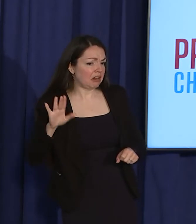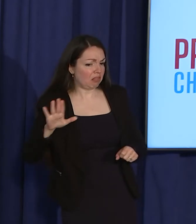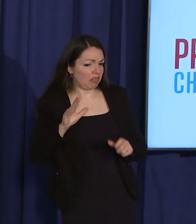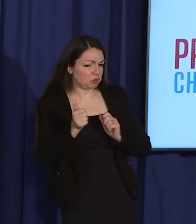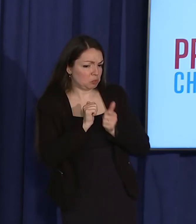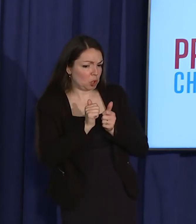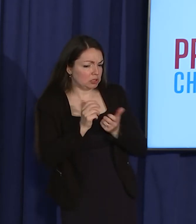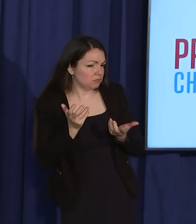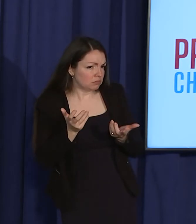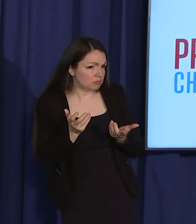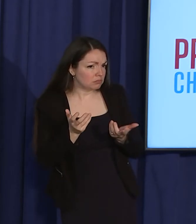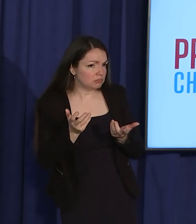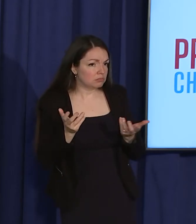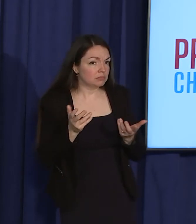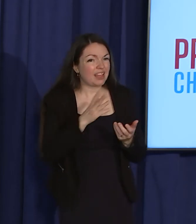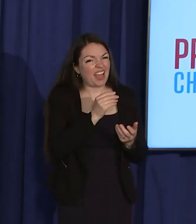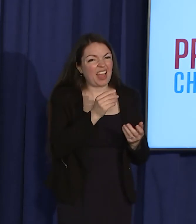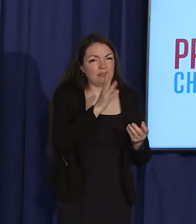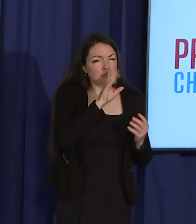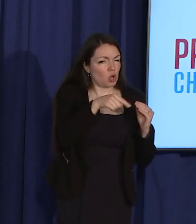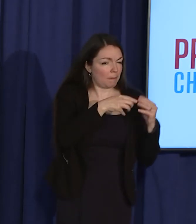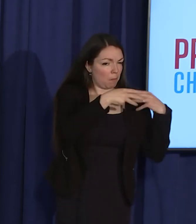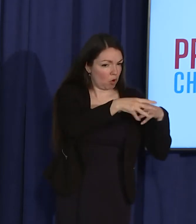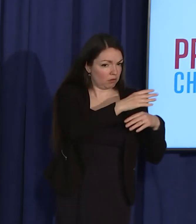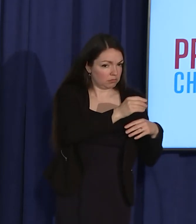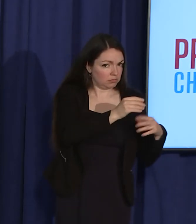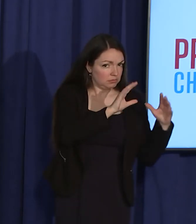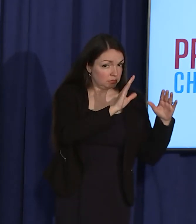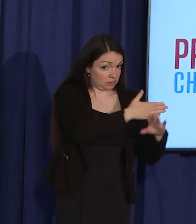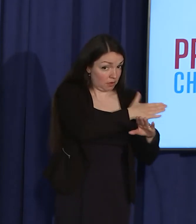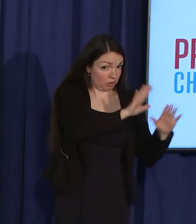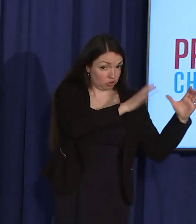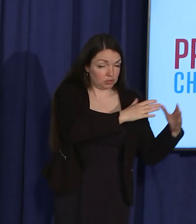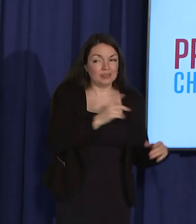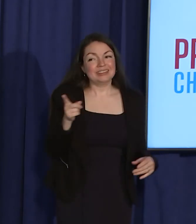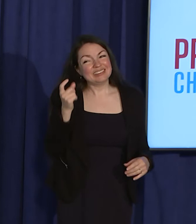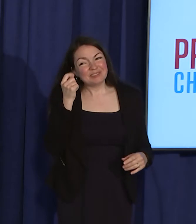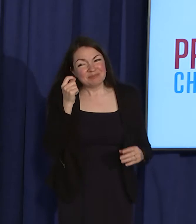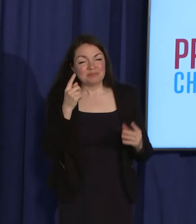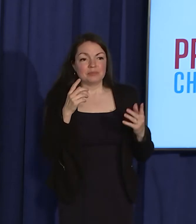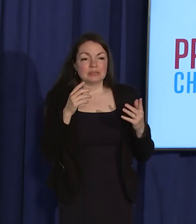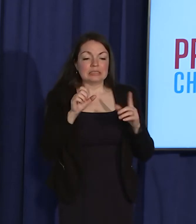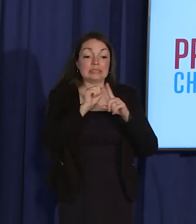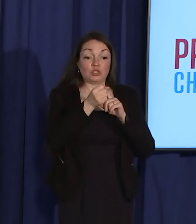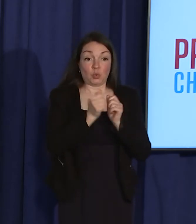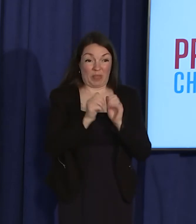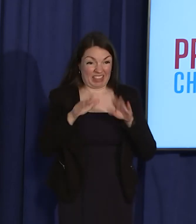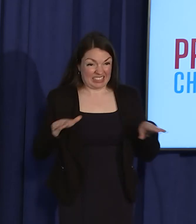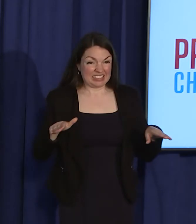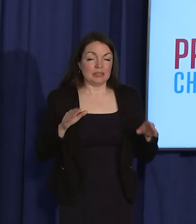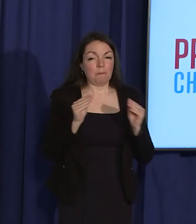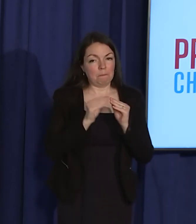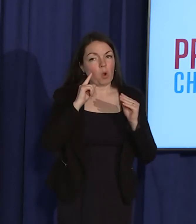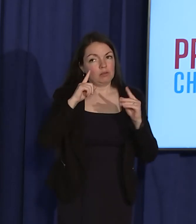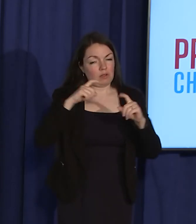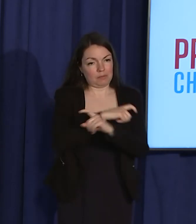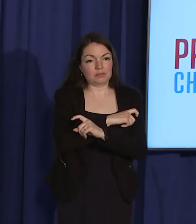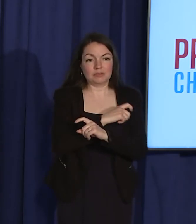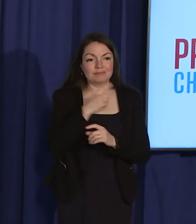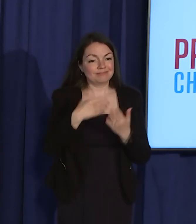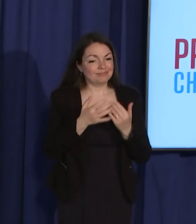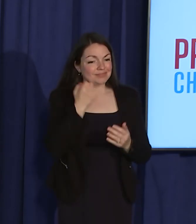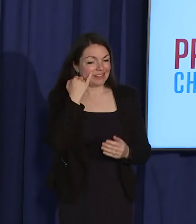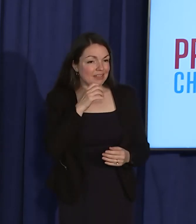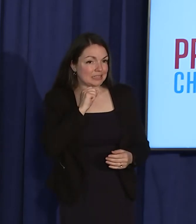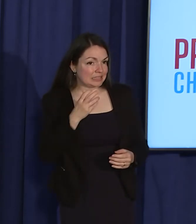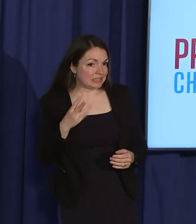also address parades and concerts. Yeah, so I think children are going to be a little more complicated in general, because even if they're 16 and 17-year-olds, depending on